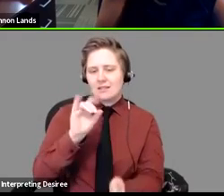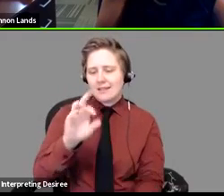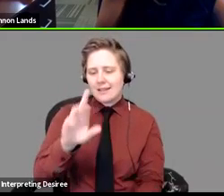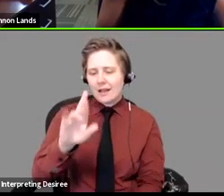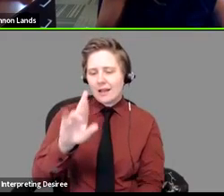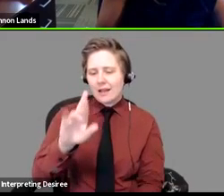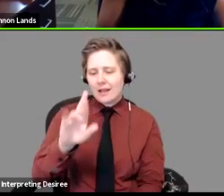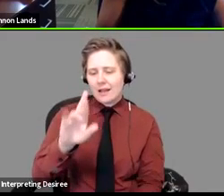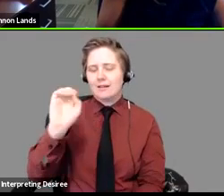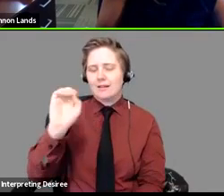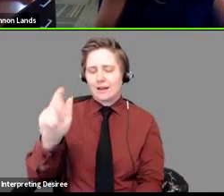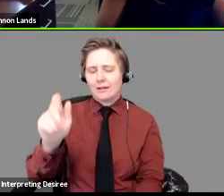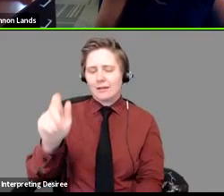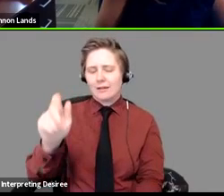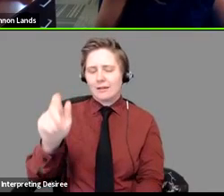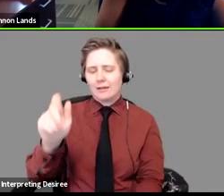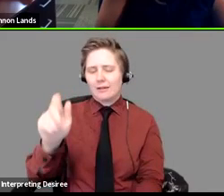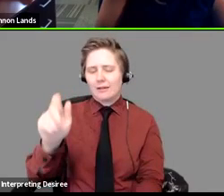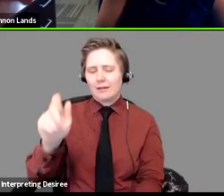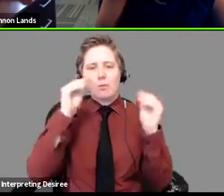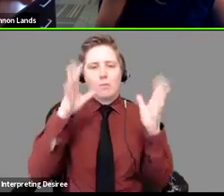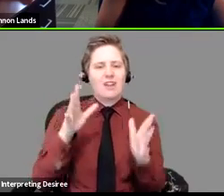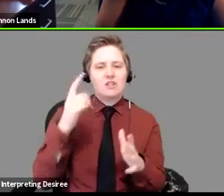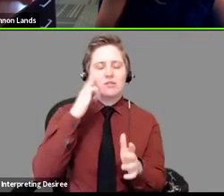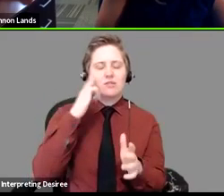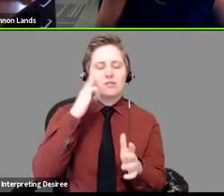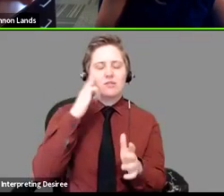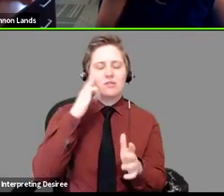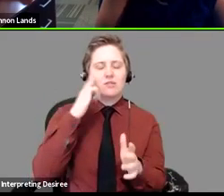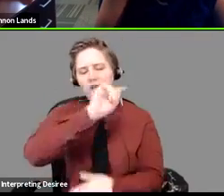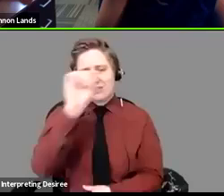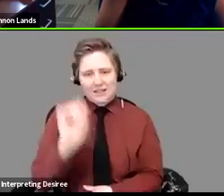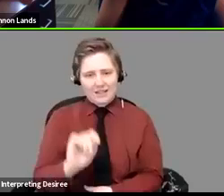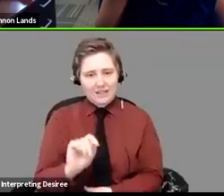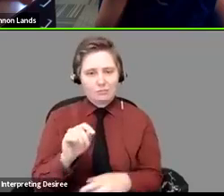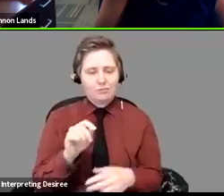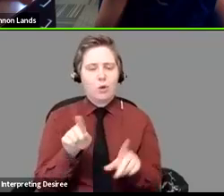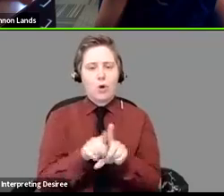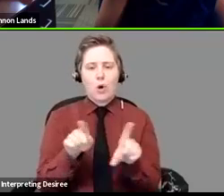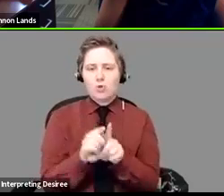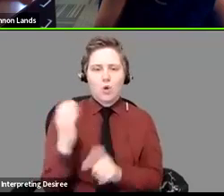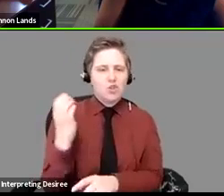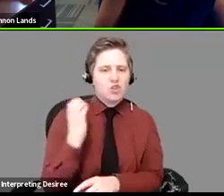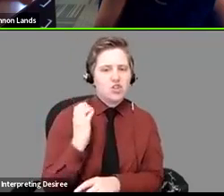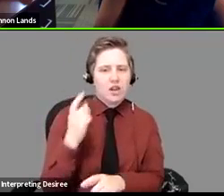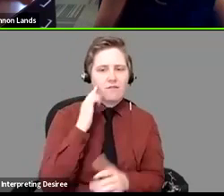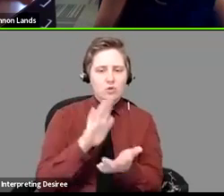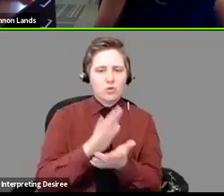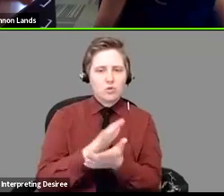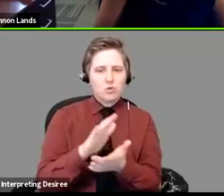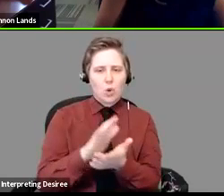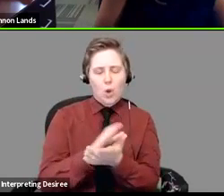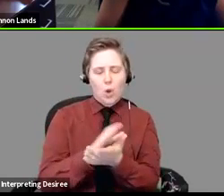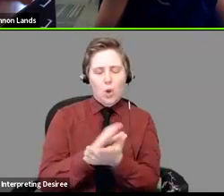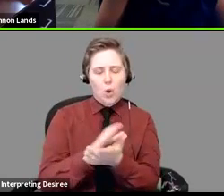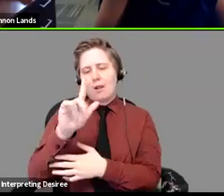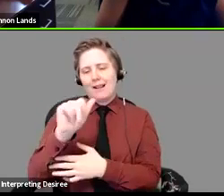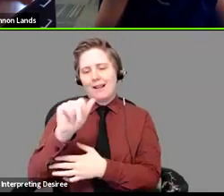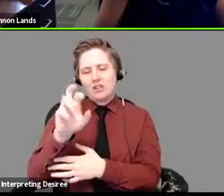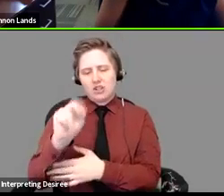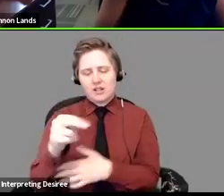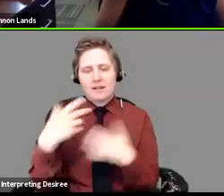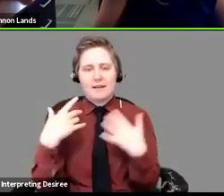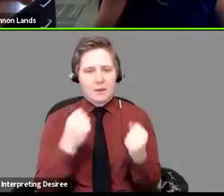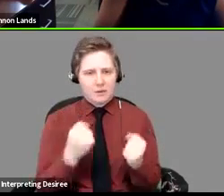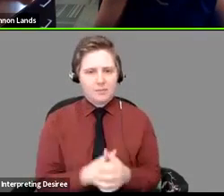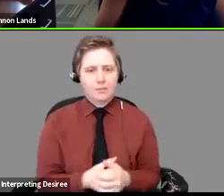Professor or full-blown professor at the University of Toledo, and also the chair of the School of Population Health. And additionally, we